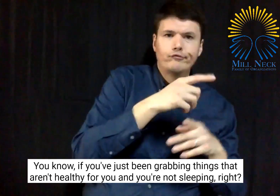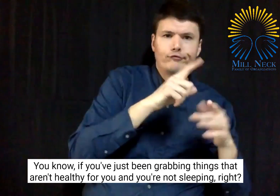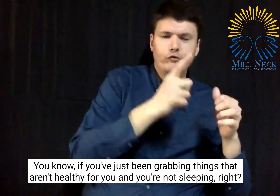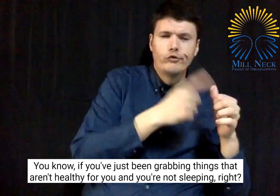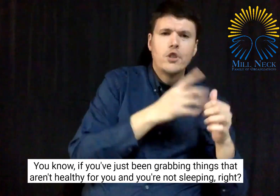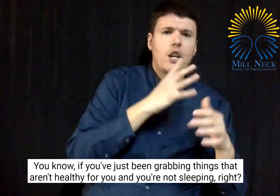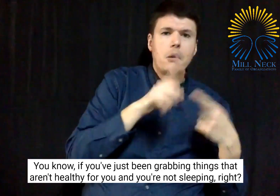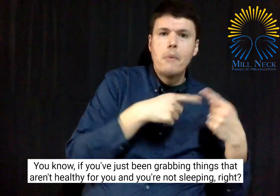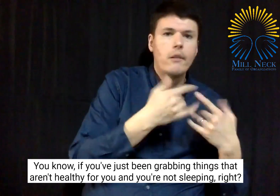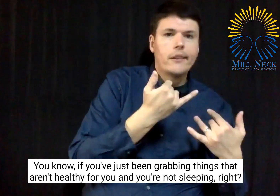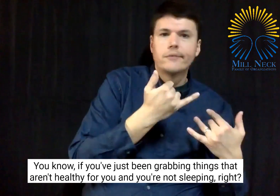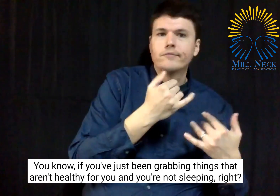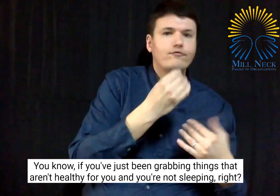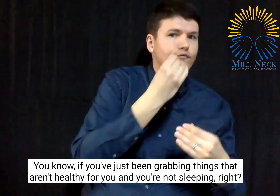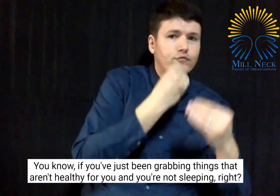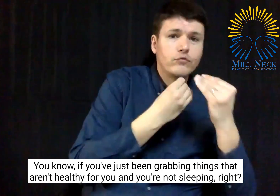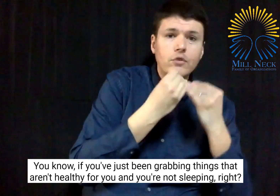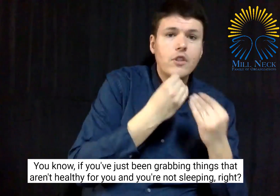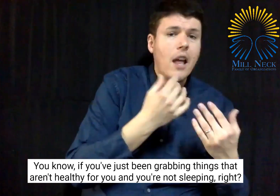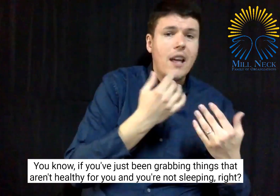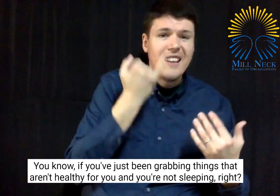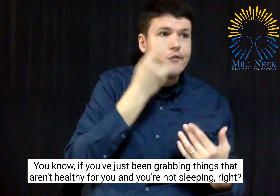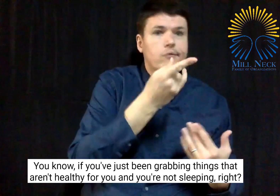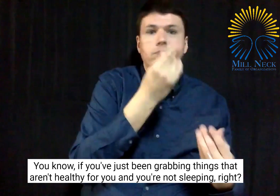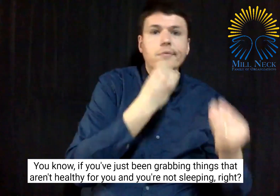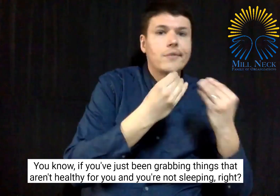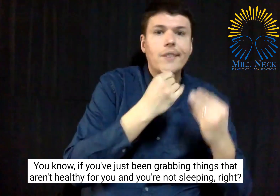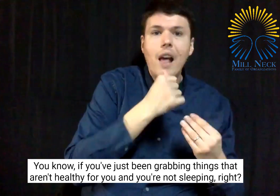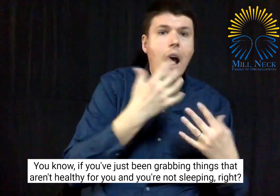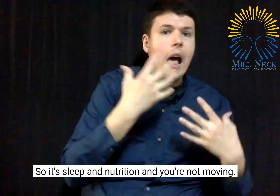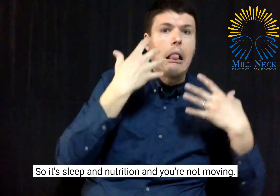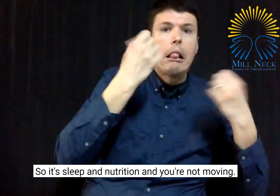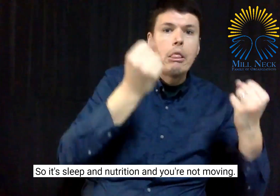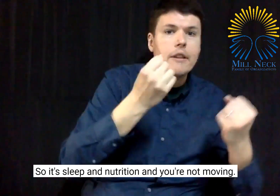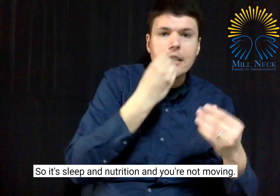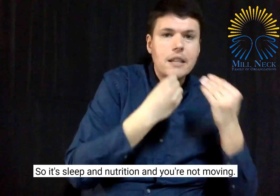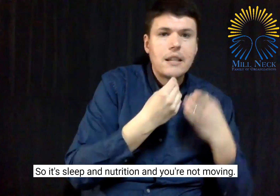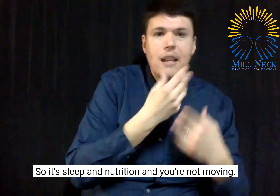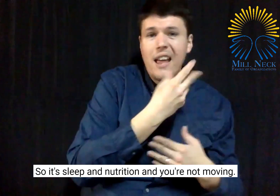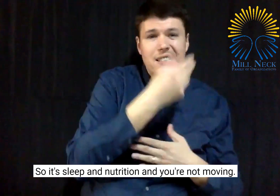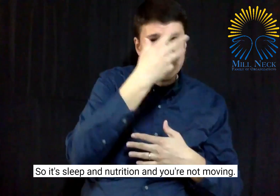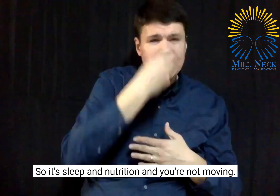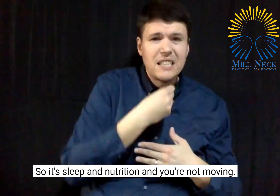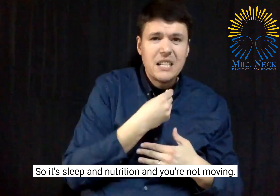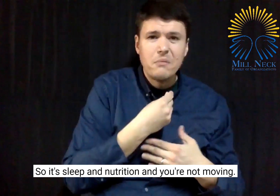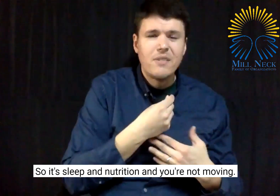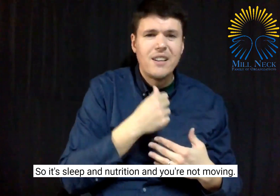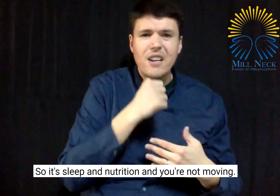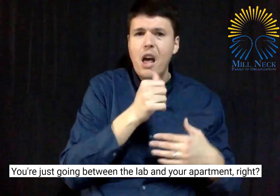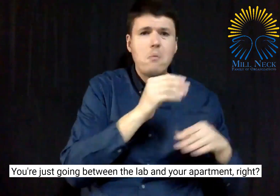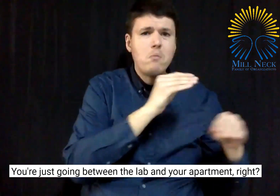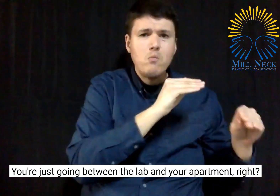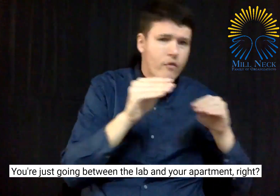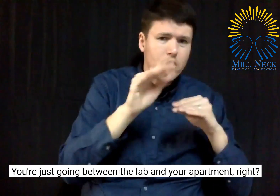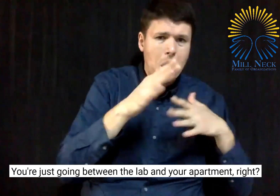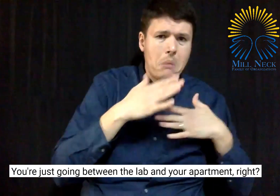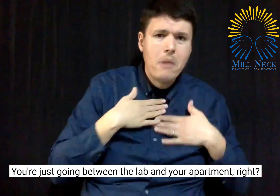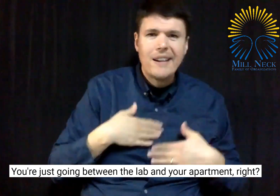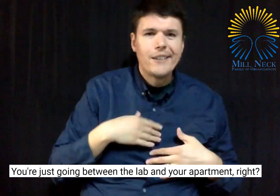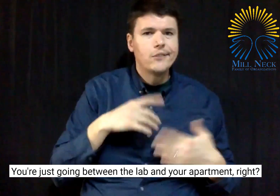been grabbing things that aren't healthy for you and you're not sleeping, right? So it's sleep and nutrition, and you're not moving, you're just going between the lab